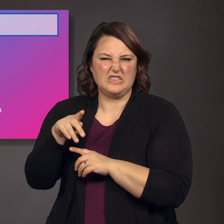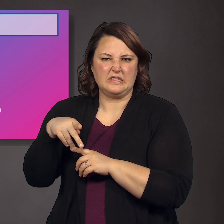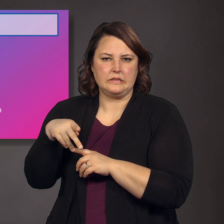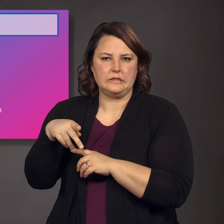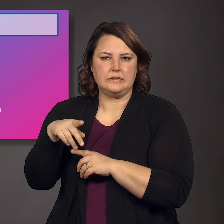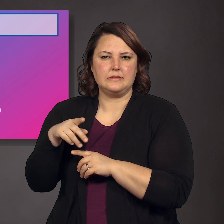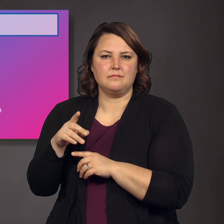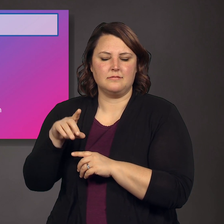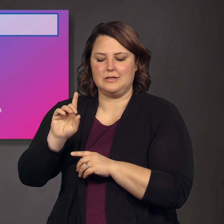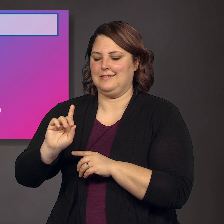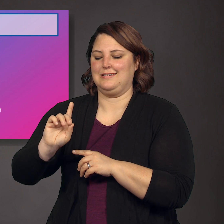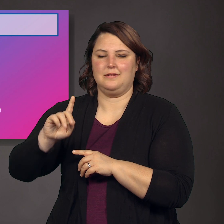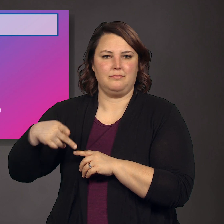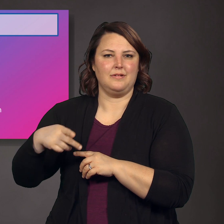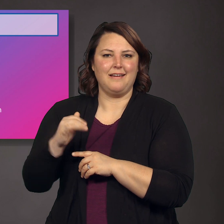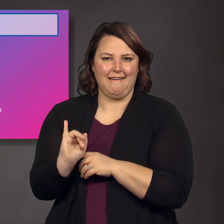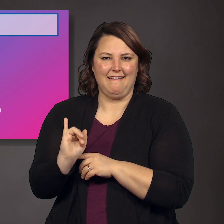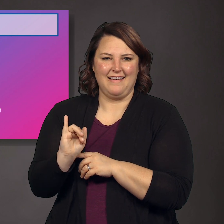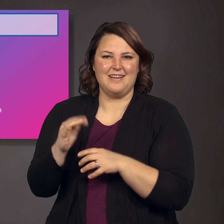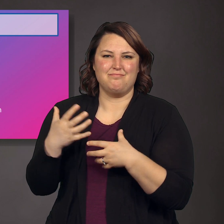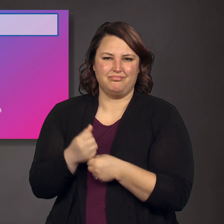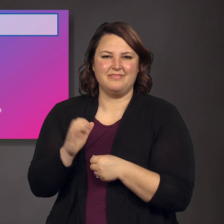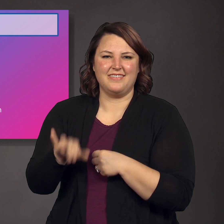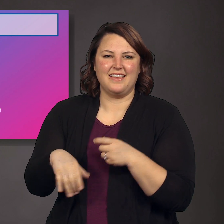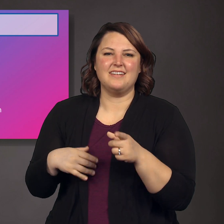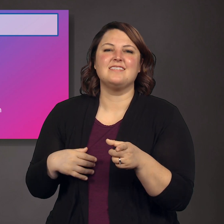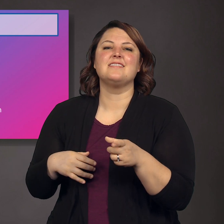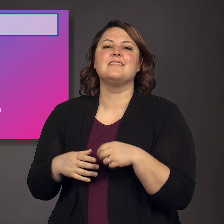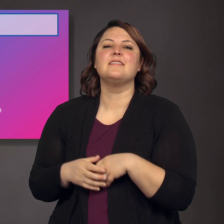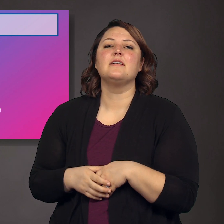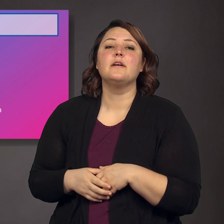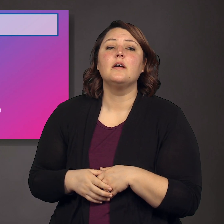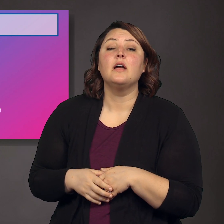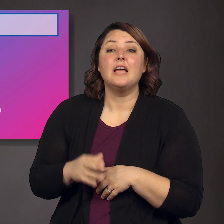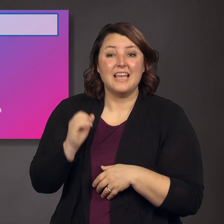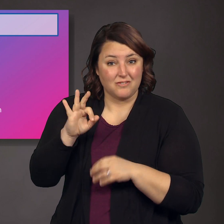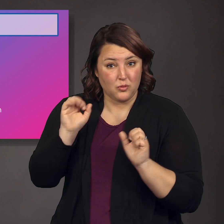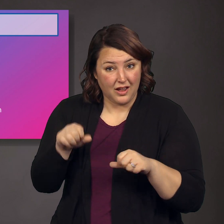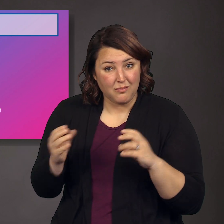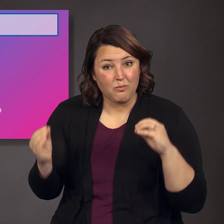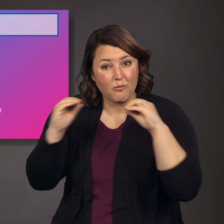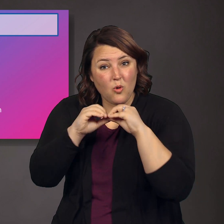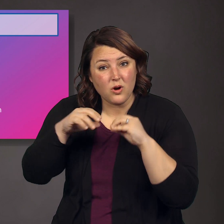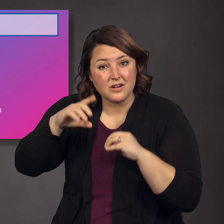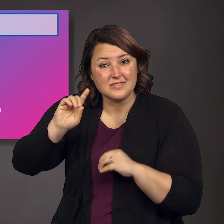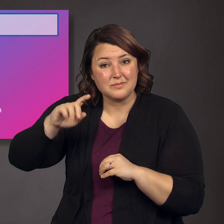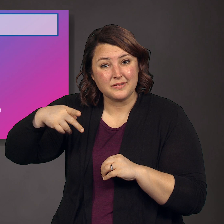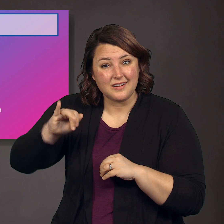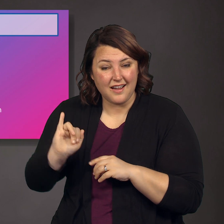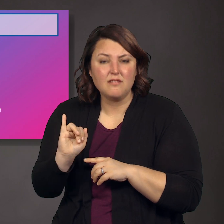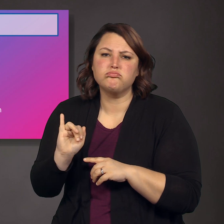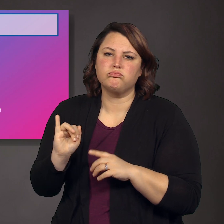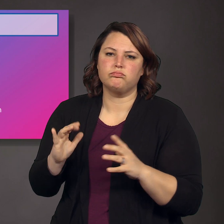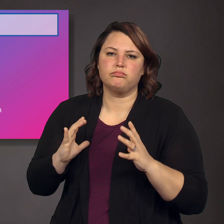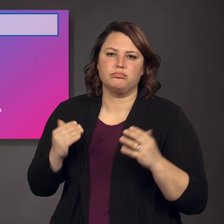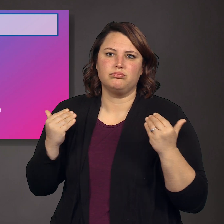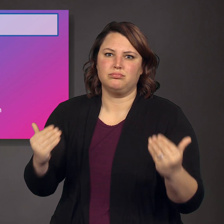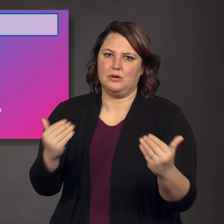higher resolution, i.e. more dots per inch, that's better. That's particularly important if you want to blow it